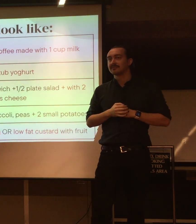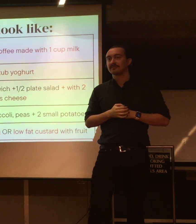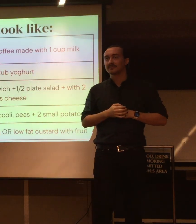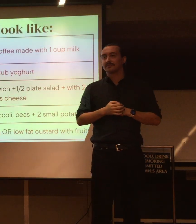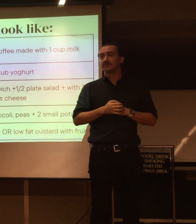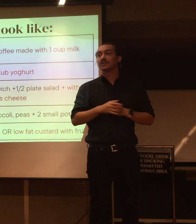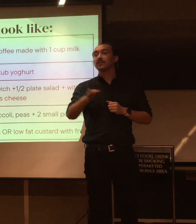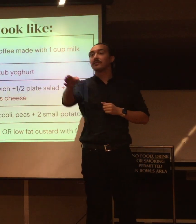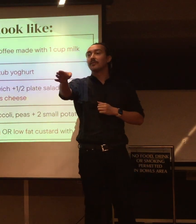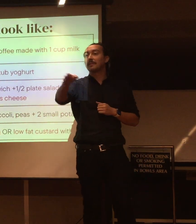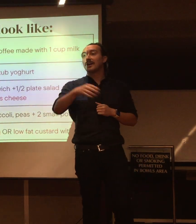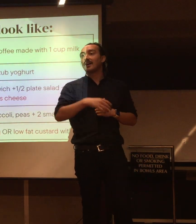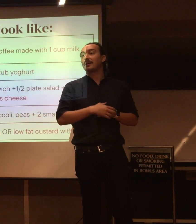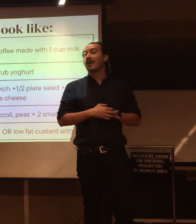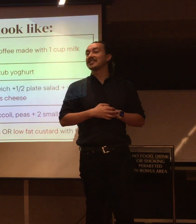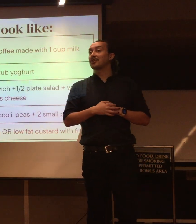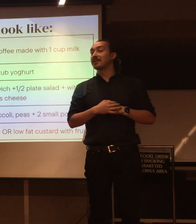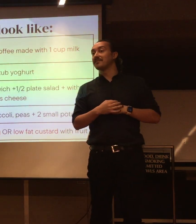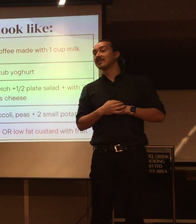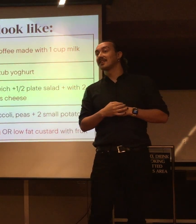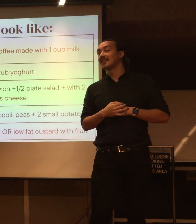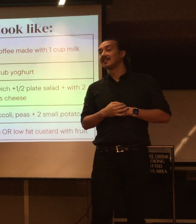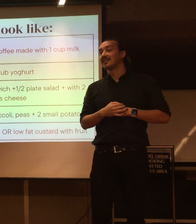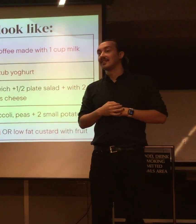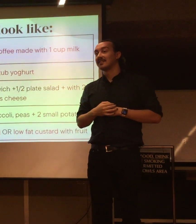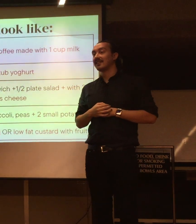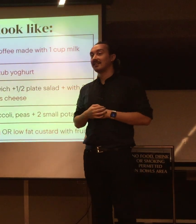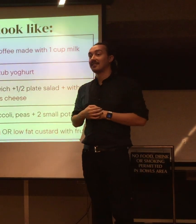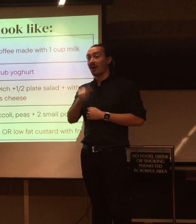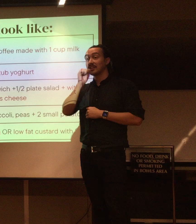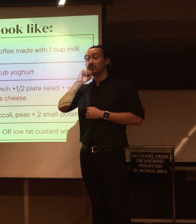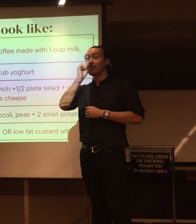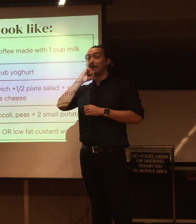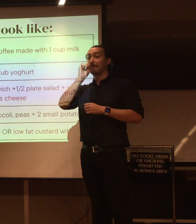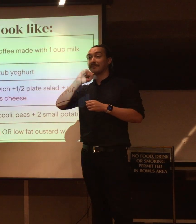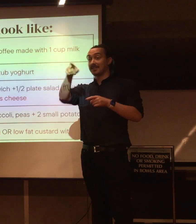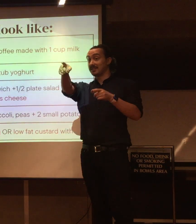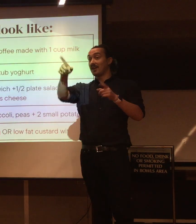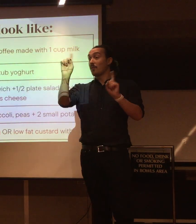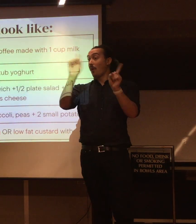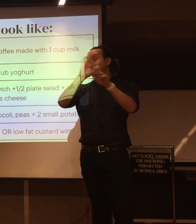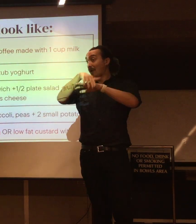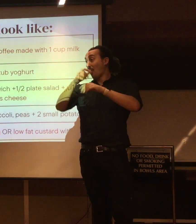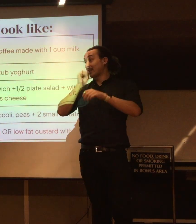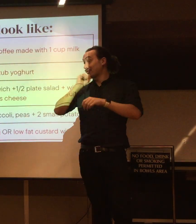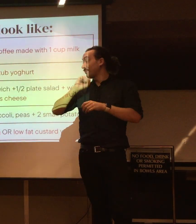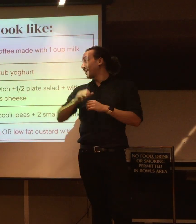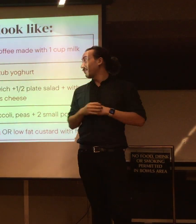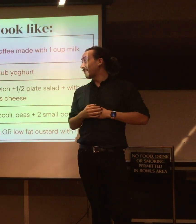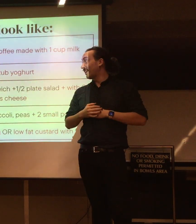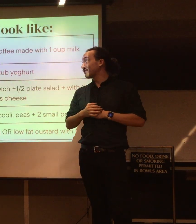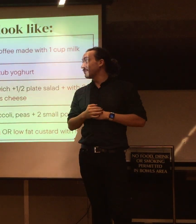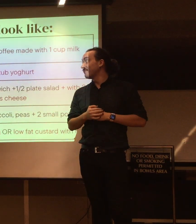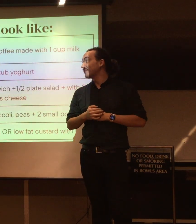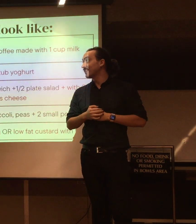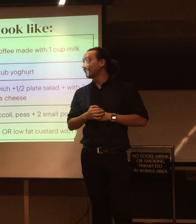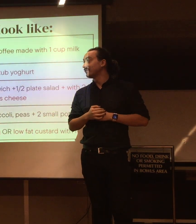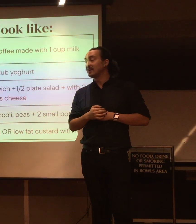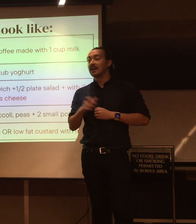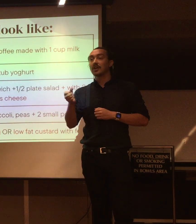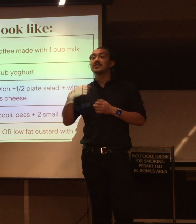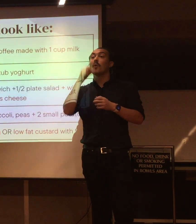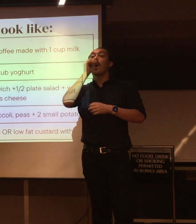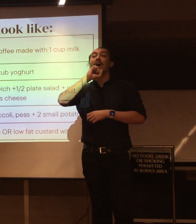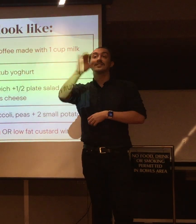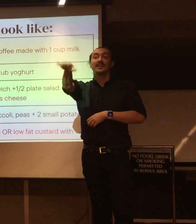What about ice cream? Yeah, so ice cream has